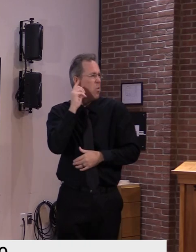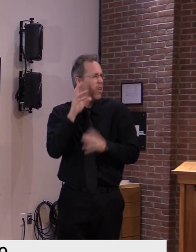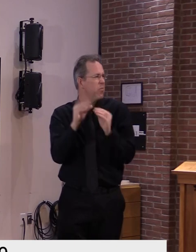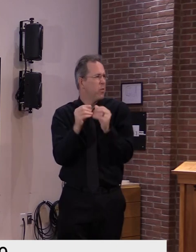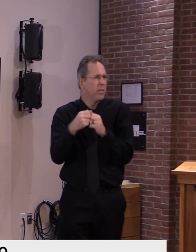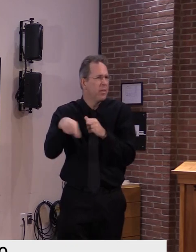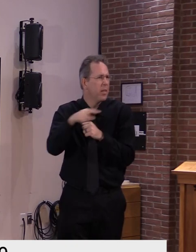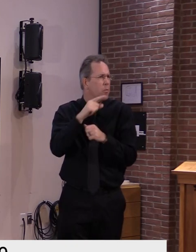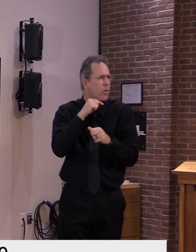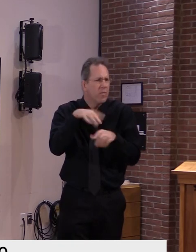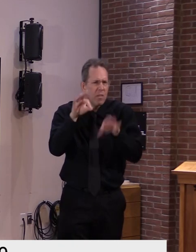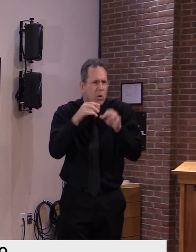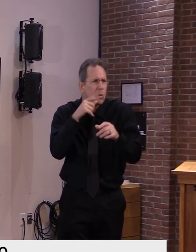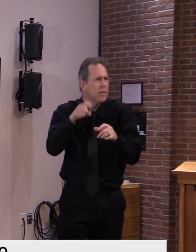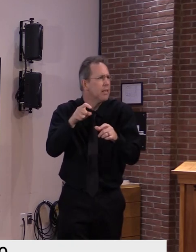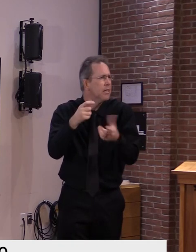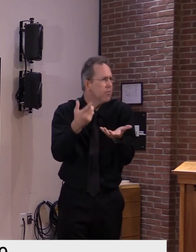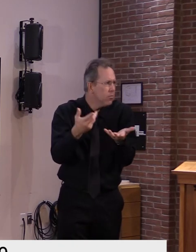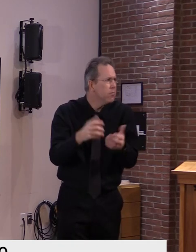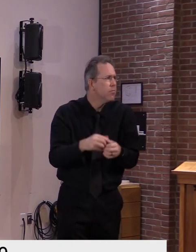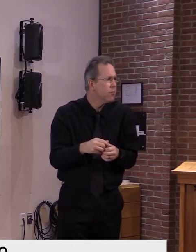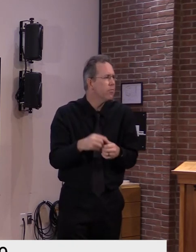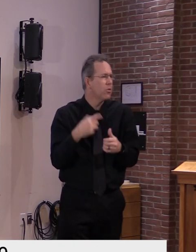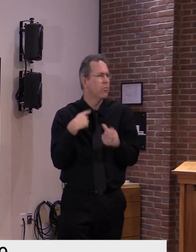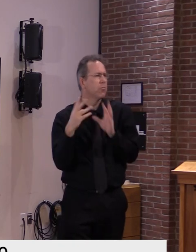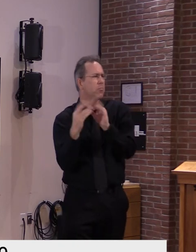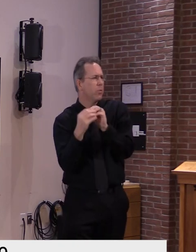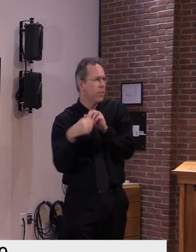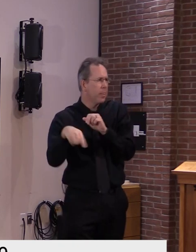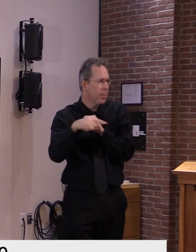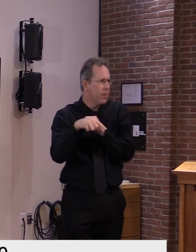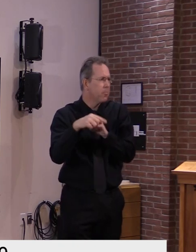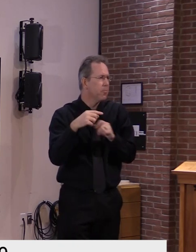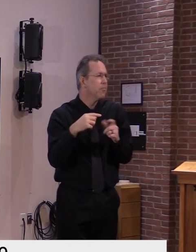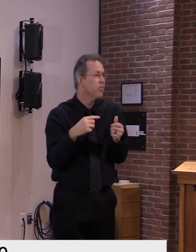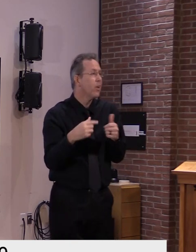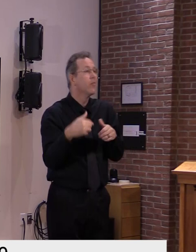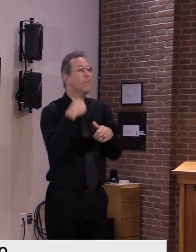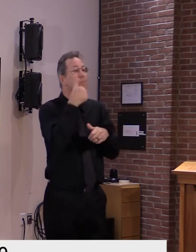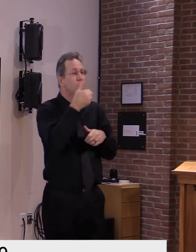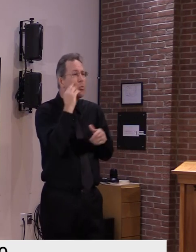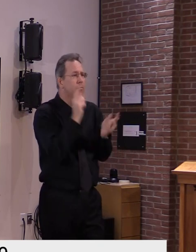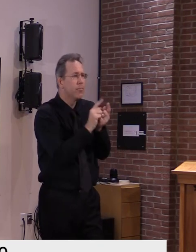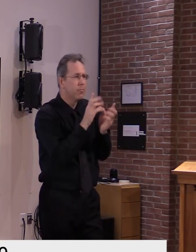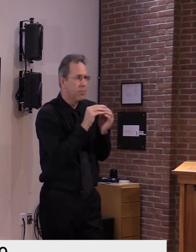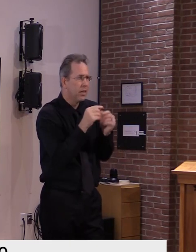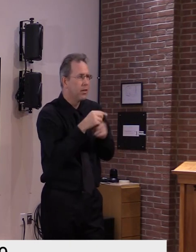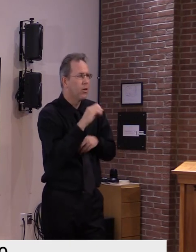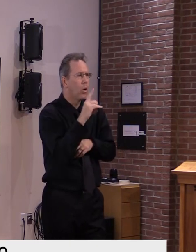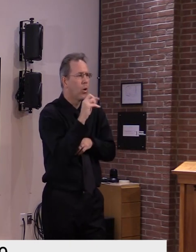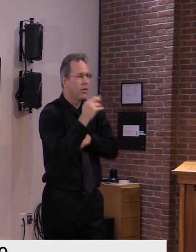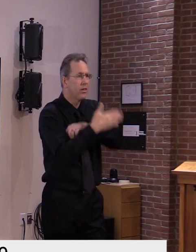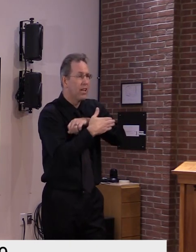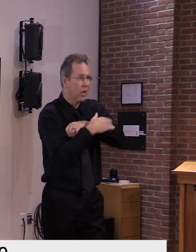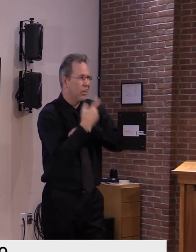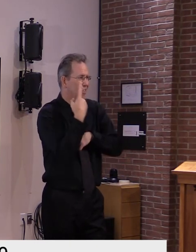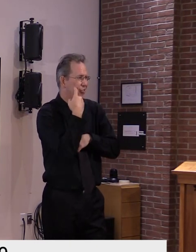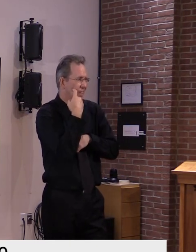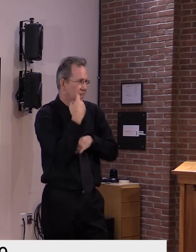well. You may also have noticed that Essex County has been increasing in its positivity